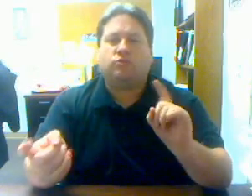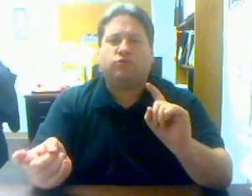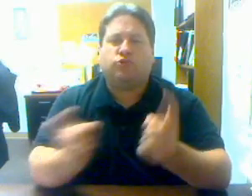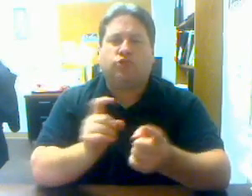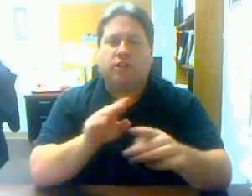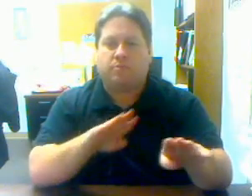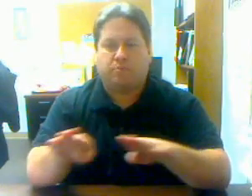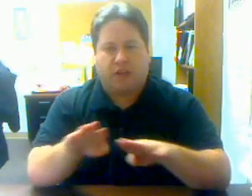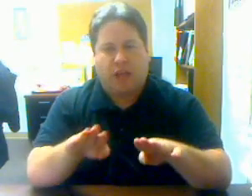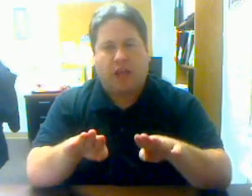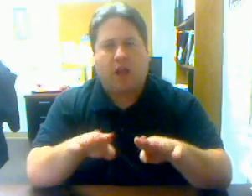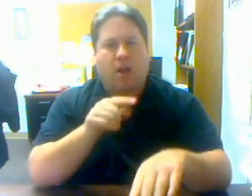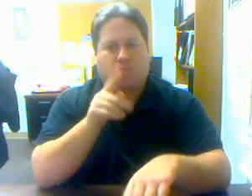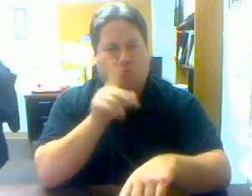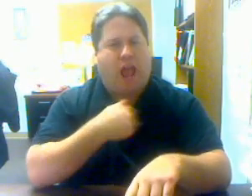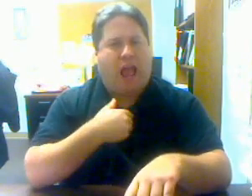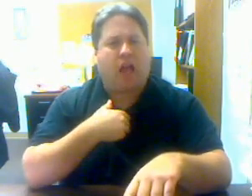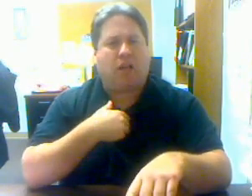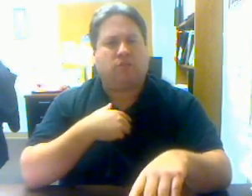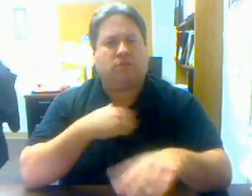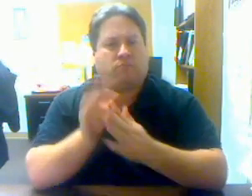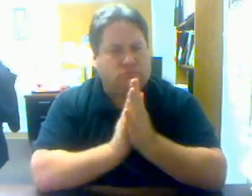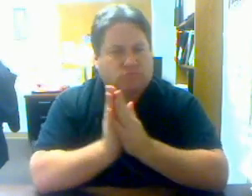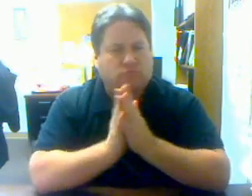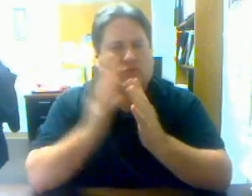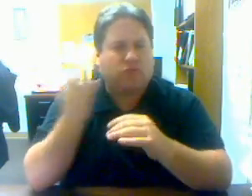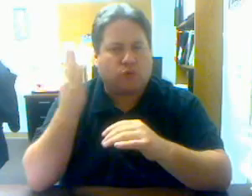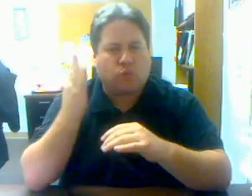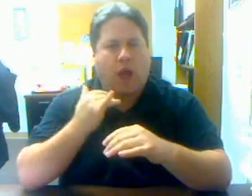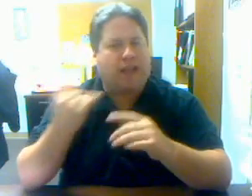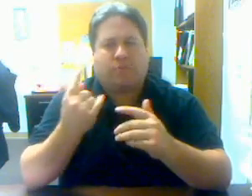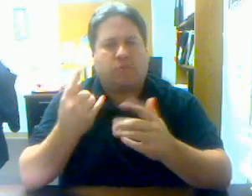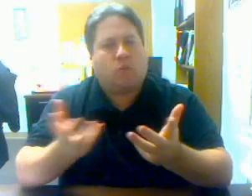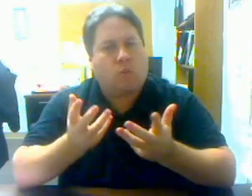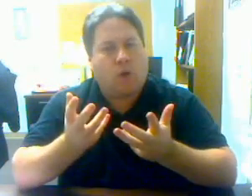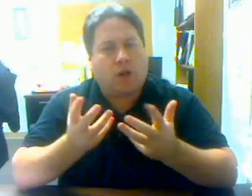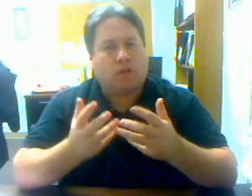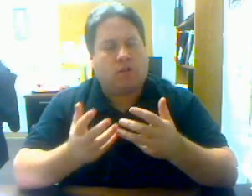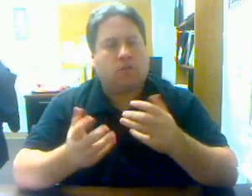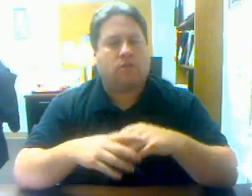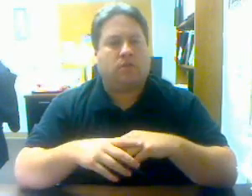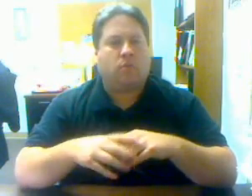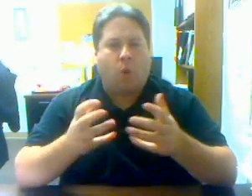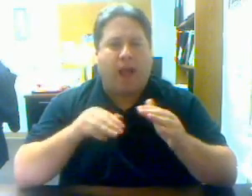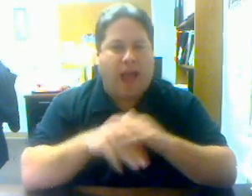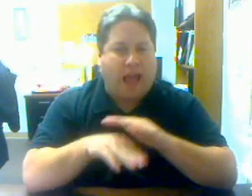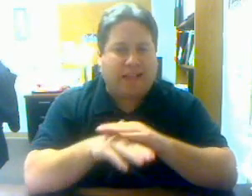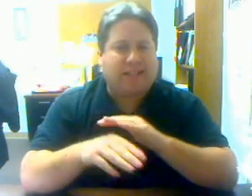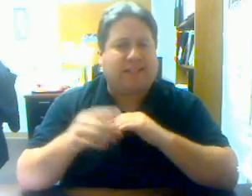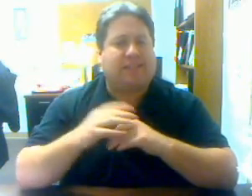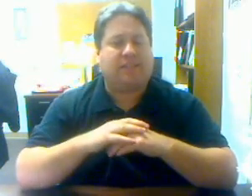motivation, they have something they want. They've learned the appropriate ways to access those things. So, say if I